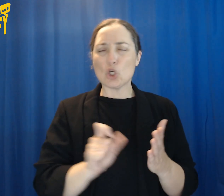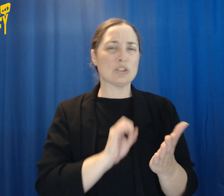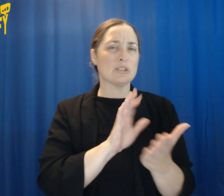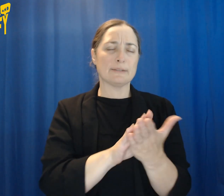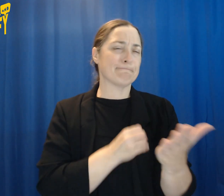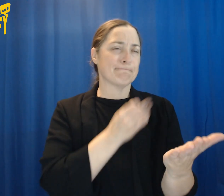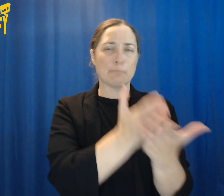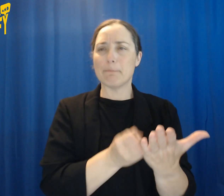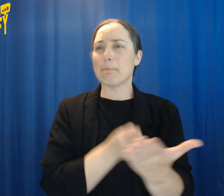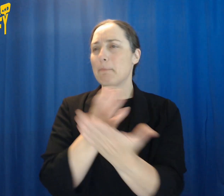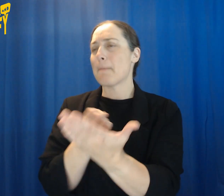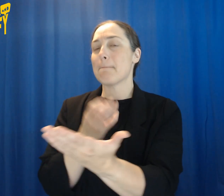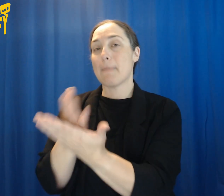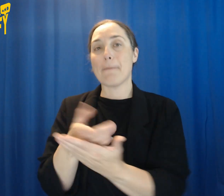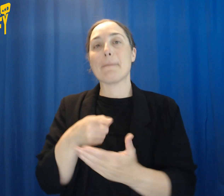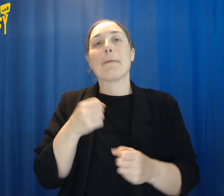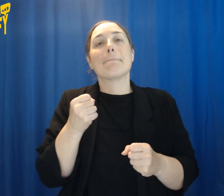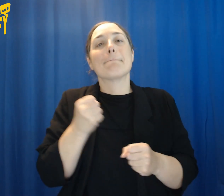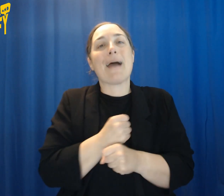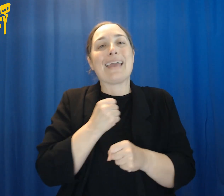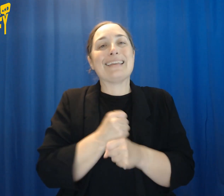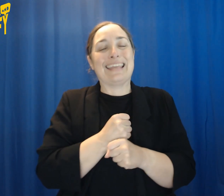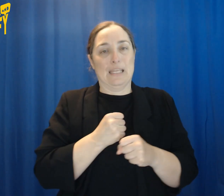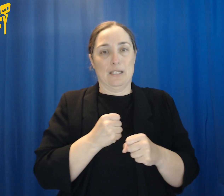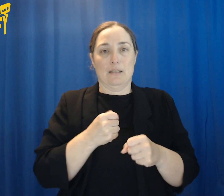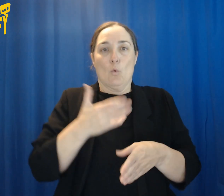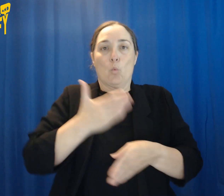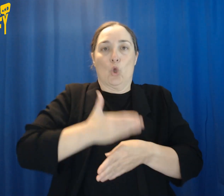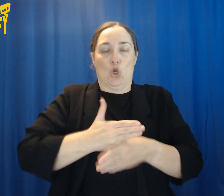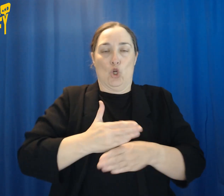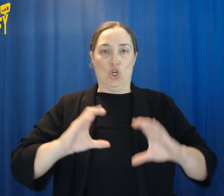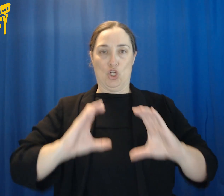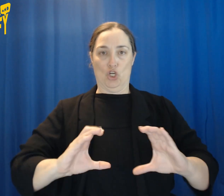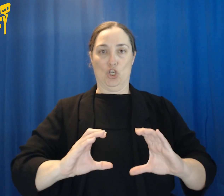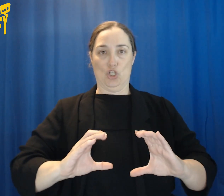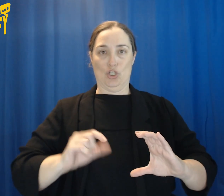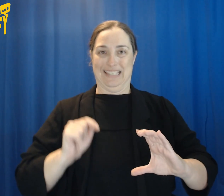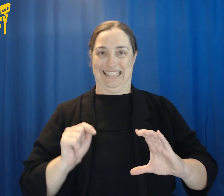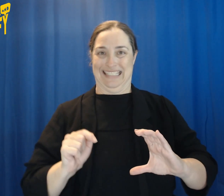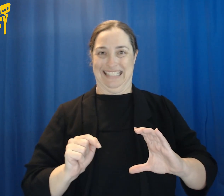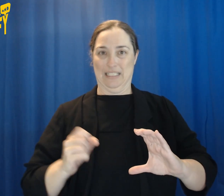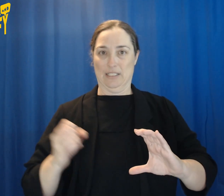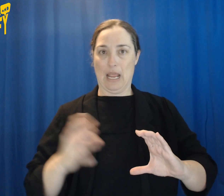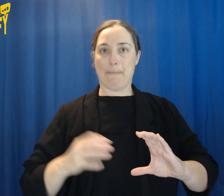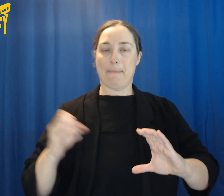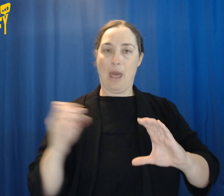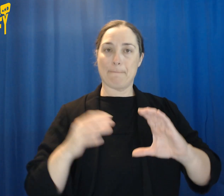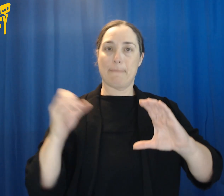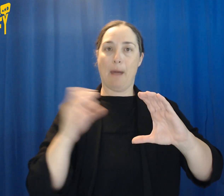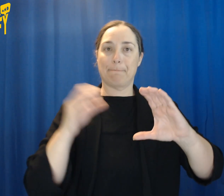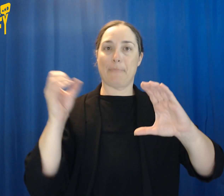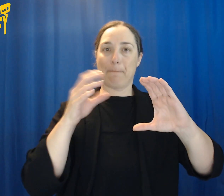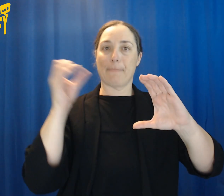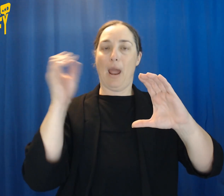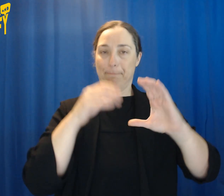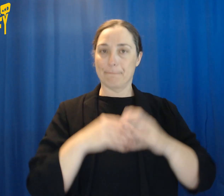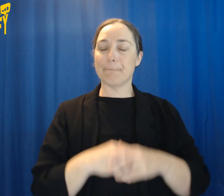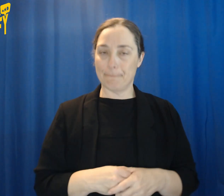are creating a body of work. That's what you need to remember, is that you are creating a body of work. It's not about the